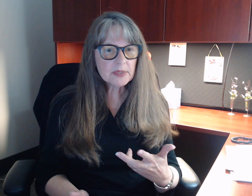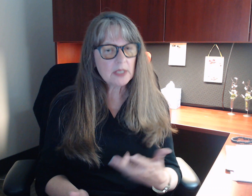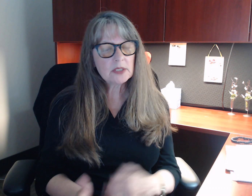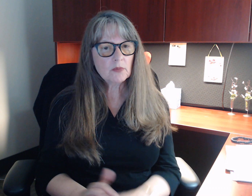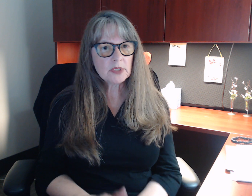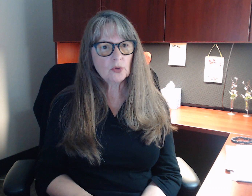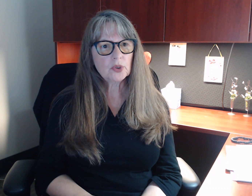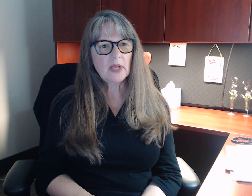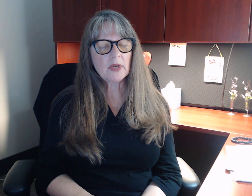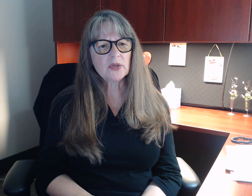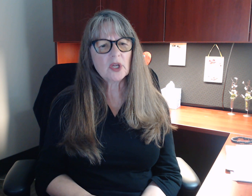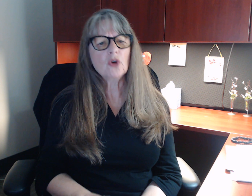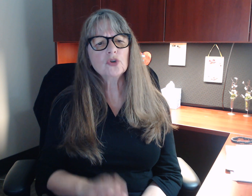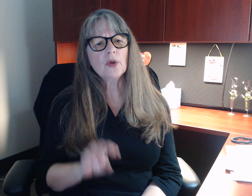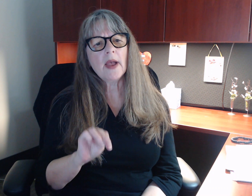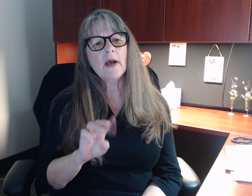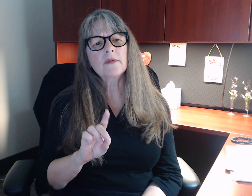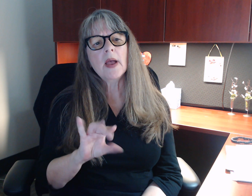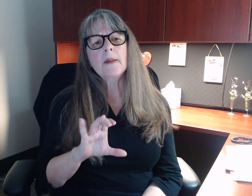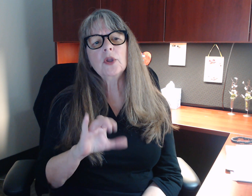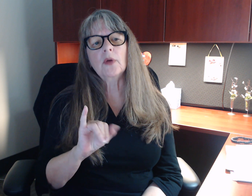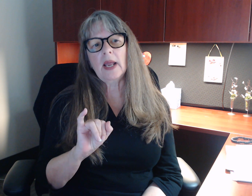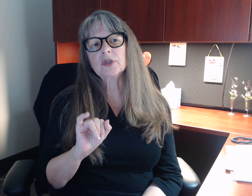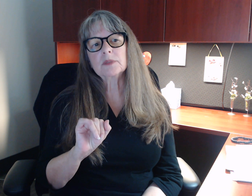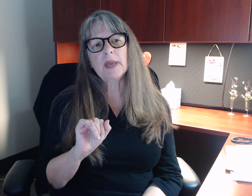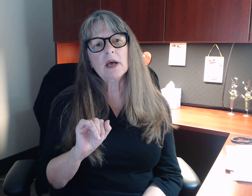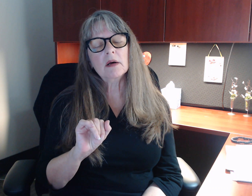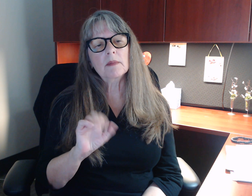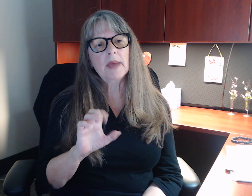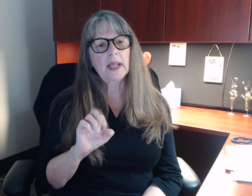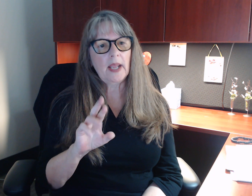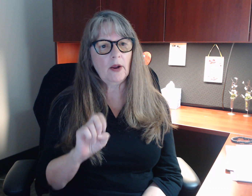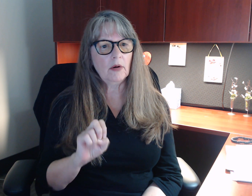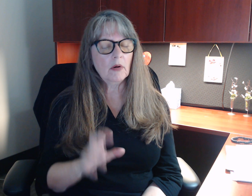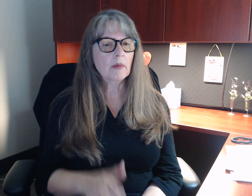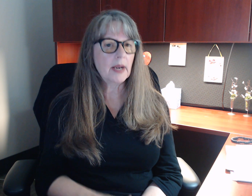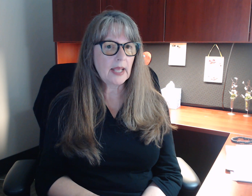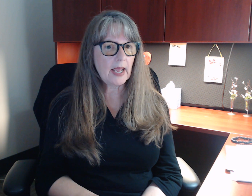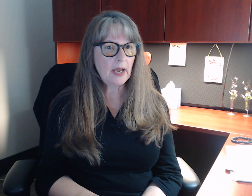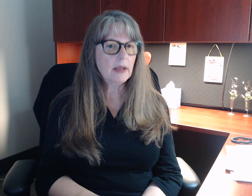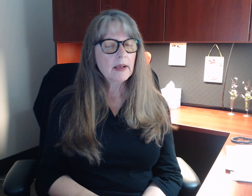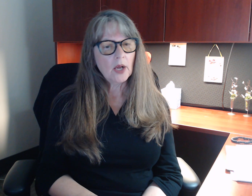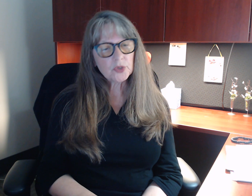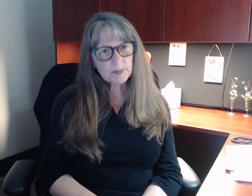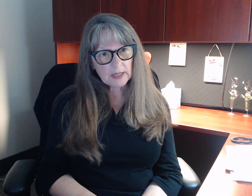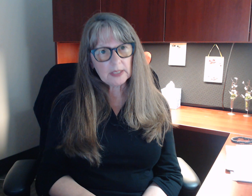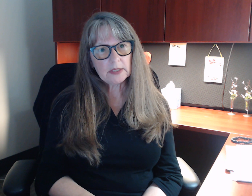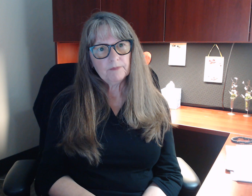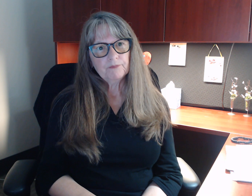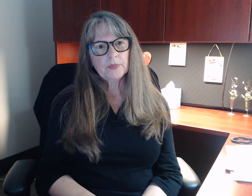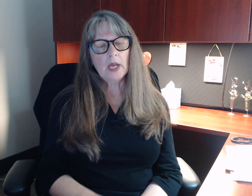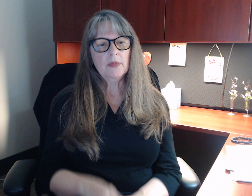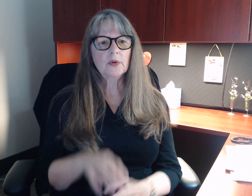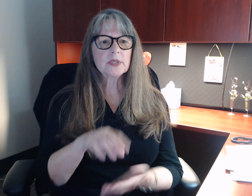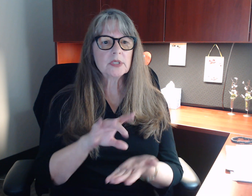still misunderstand that, I'll say, oh, do you have, and I'll spell Medicare or Medicaid. I'll spell it. There is a